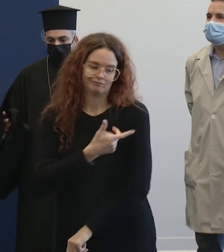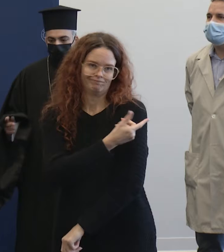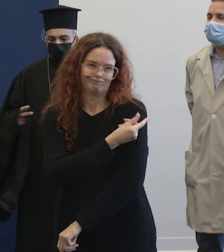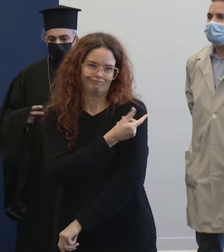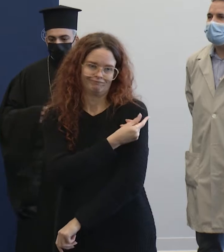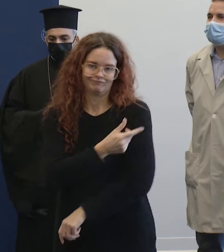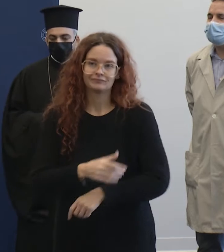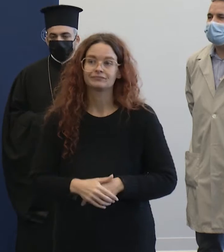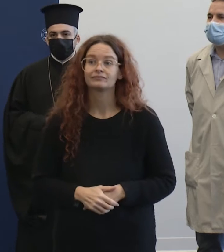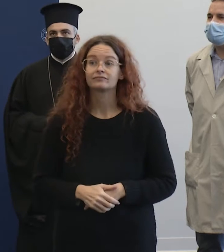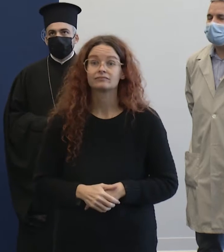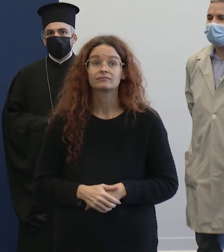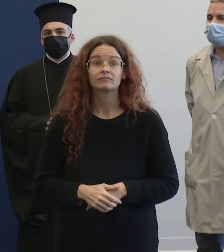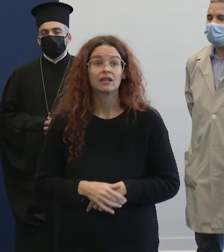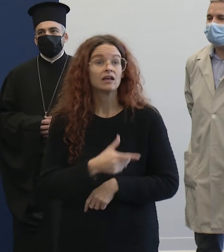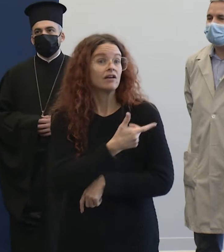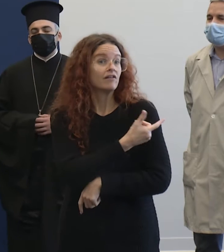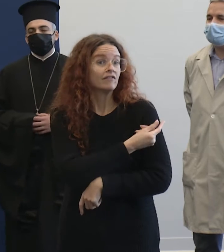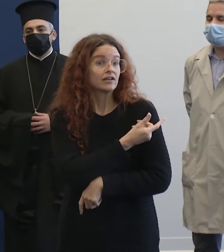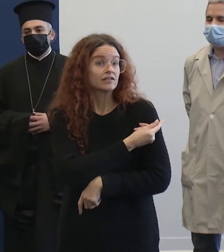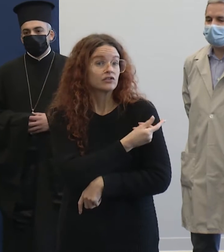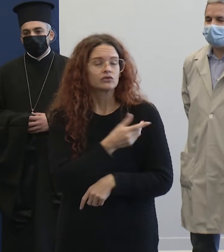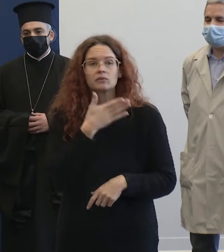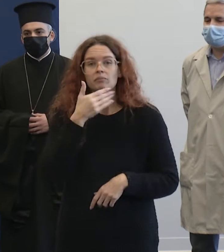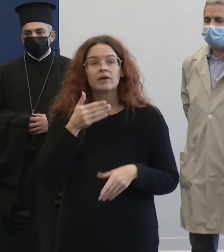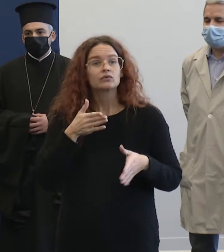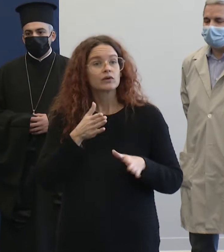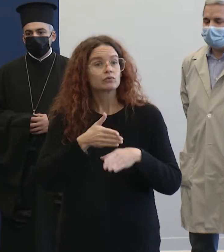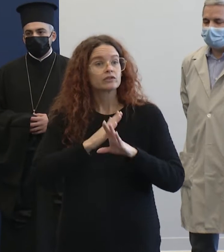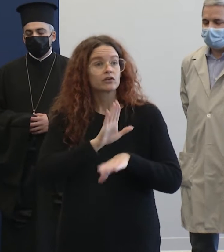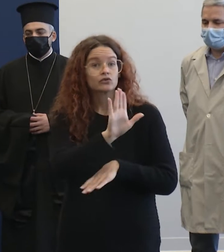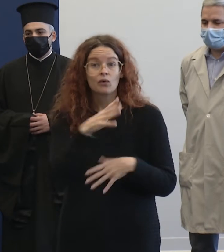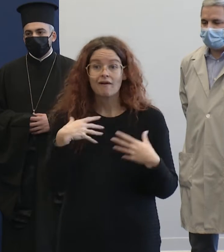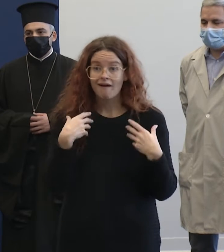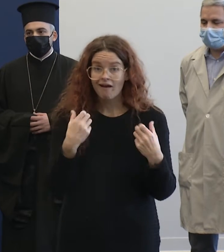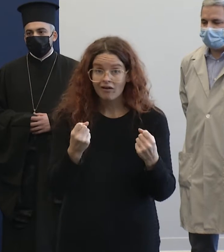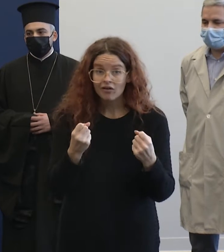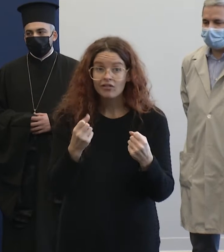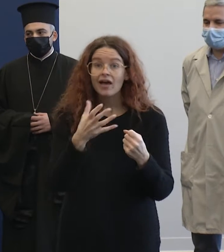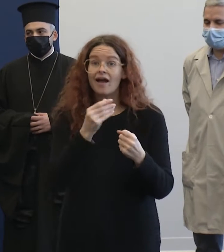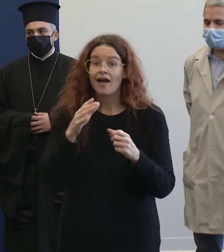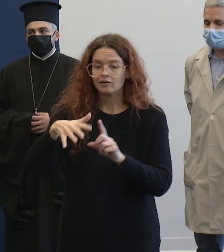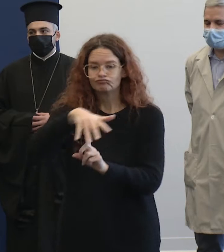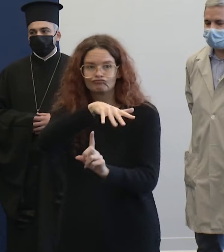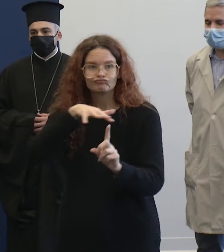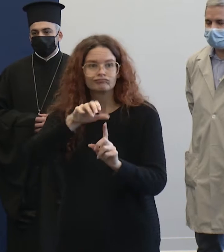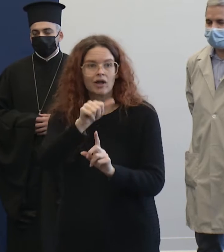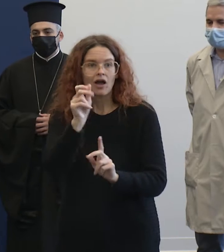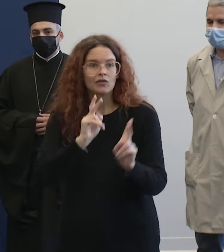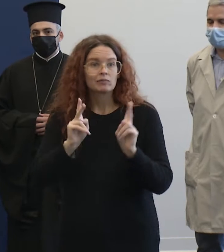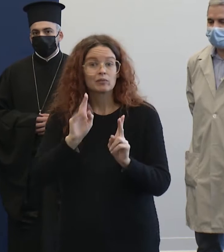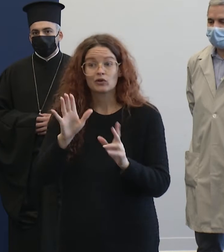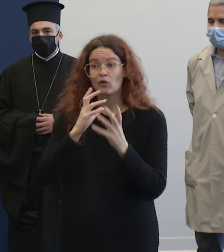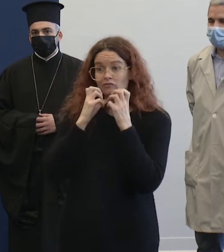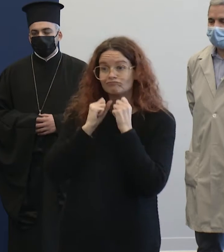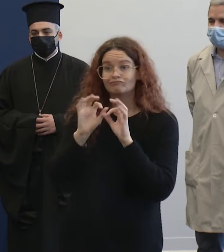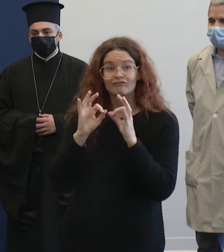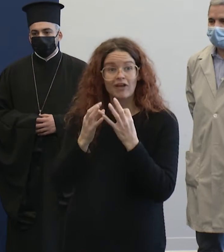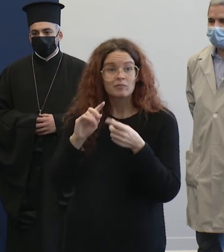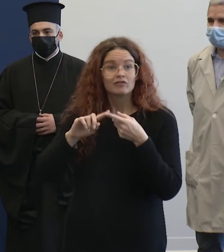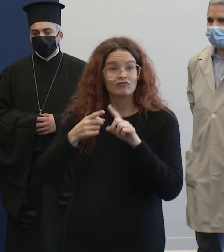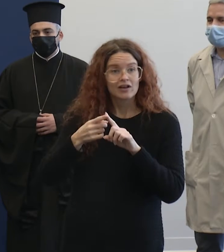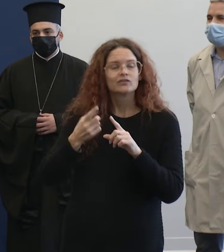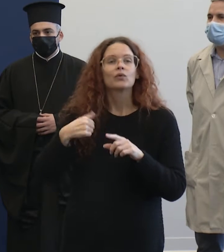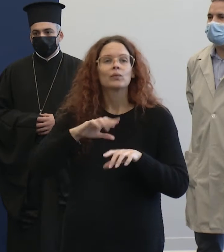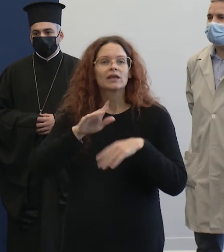Getting vaccinated is the best way to protect your health and those around you, the people you love, so we can all